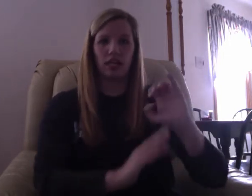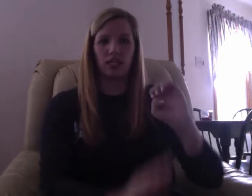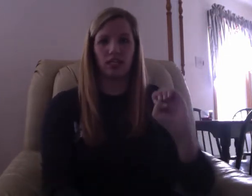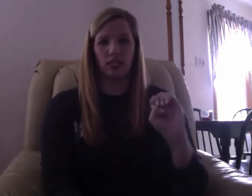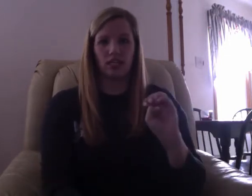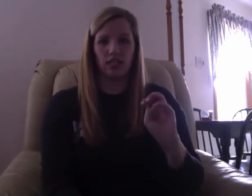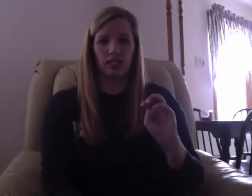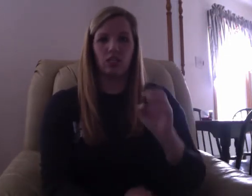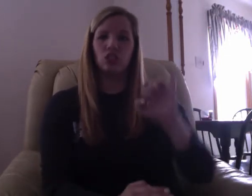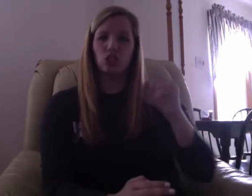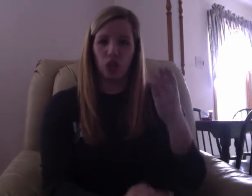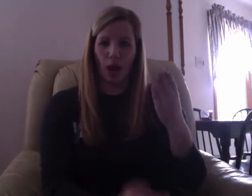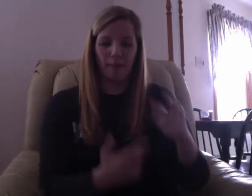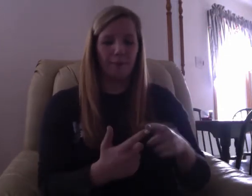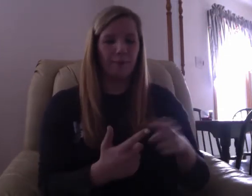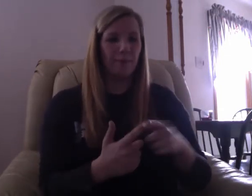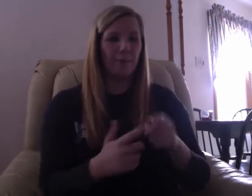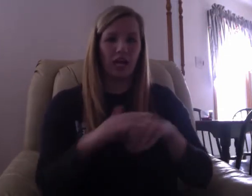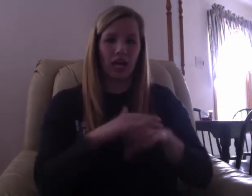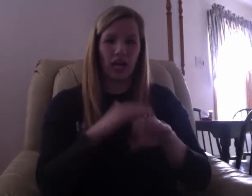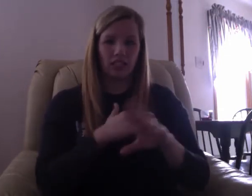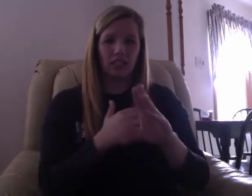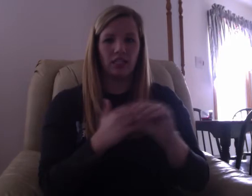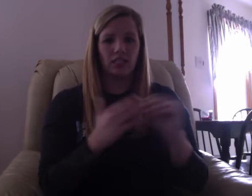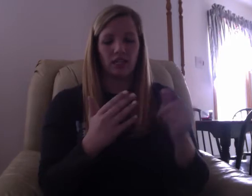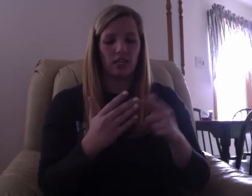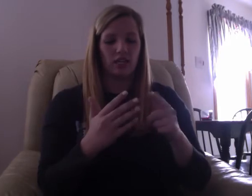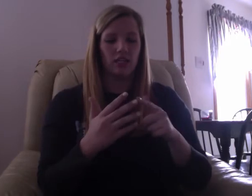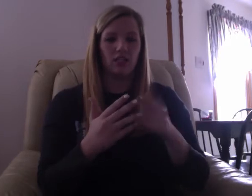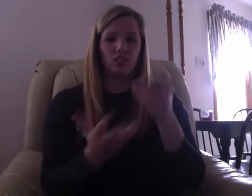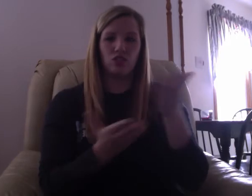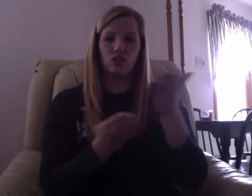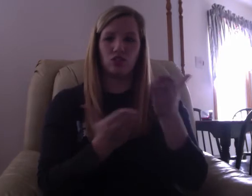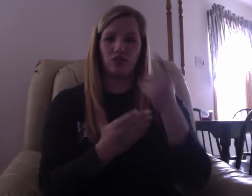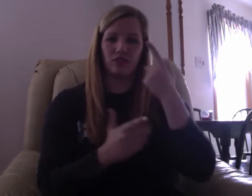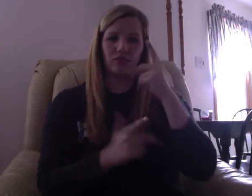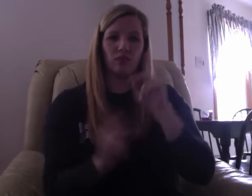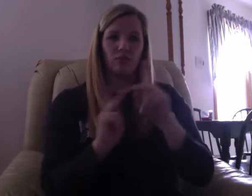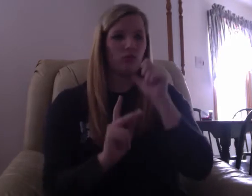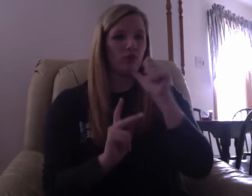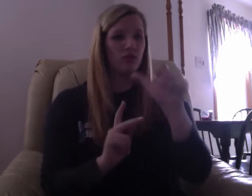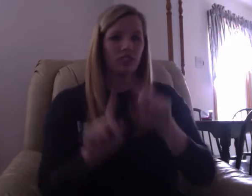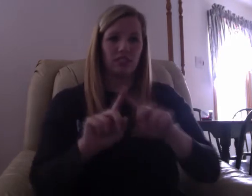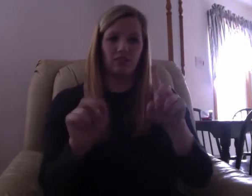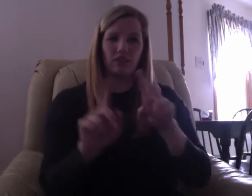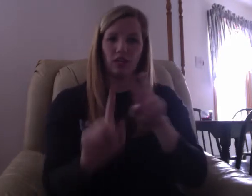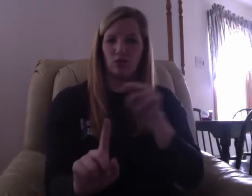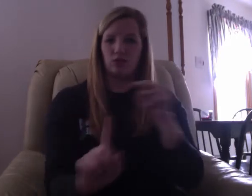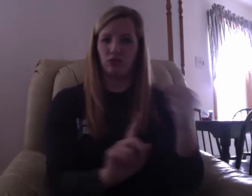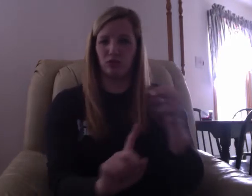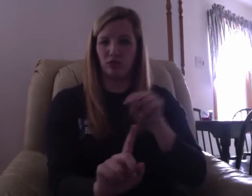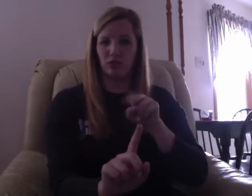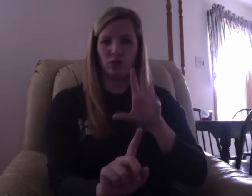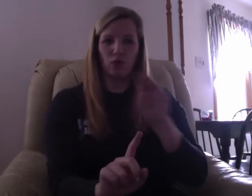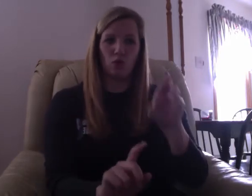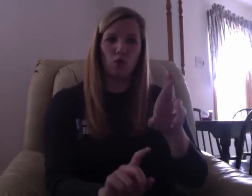access, and service for those who are of different sexual orientation or gender identity and expression.